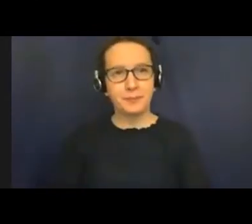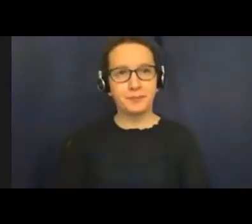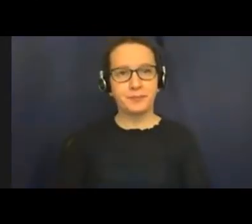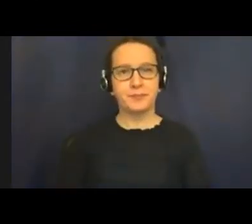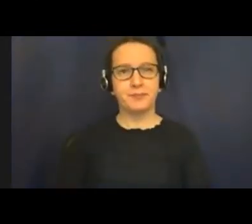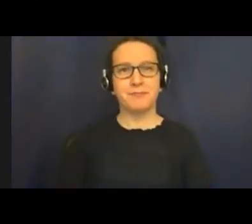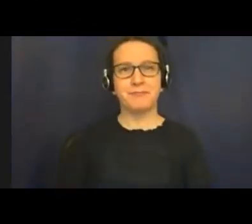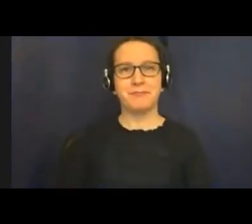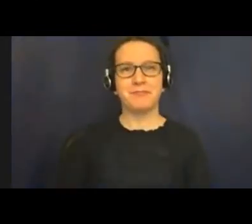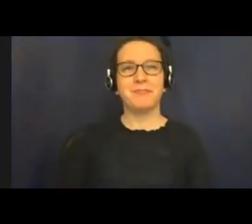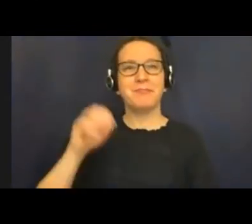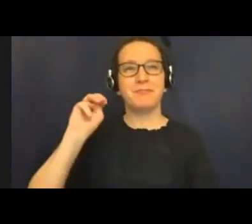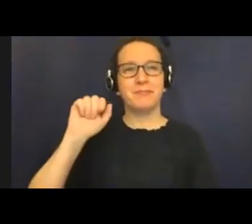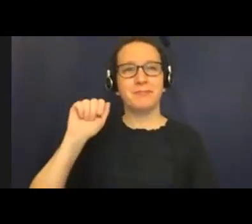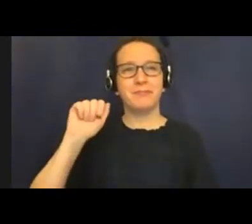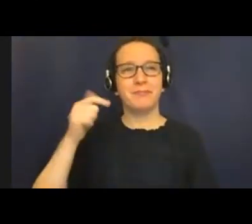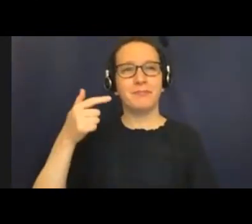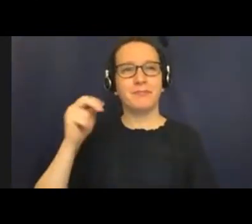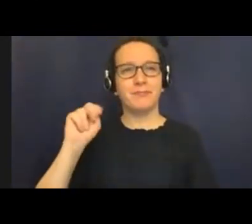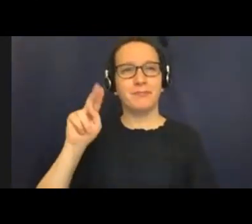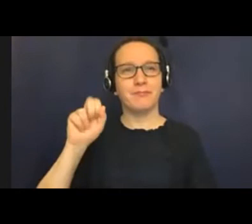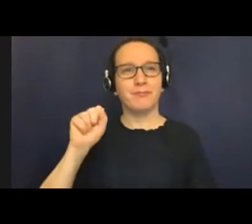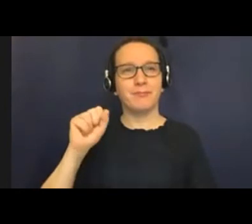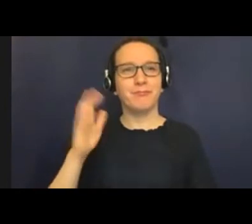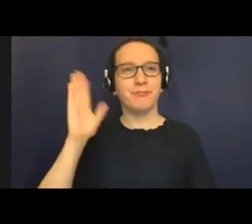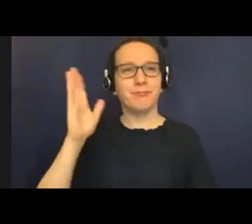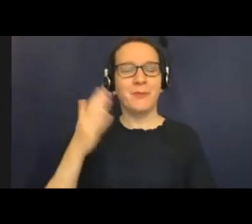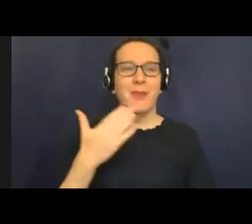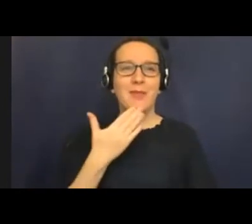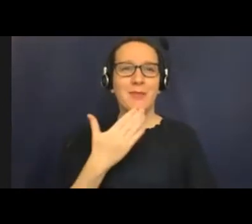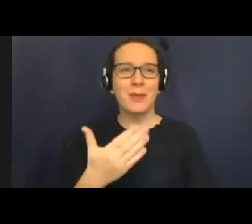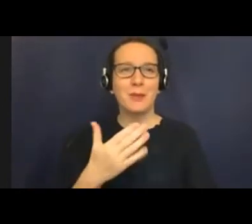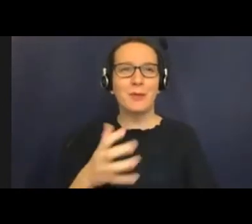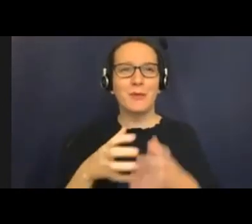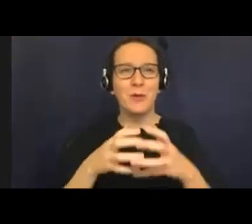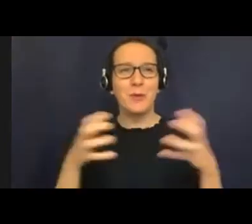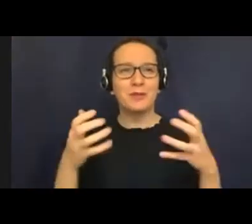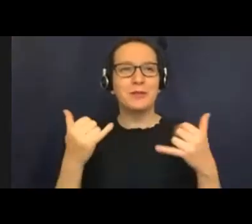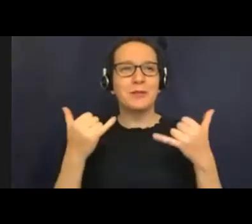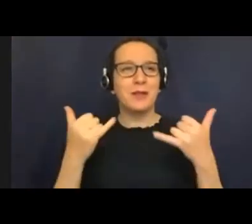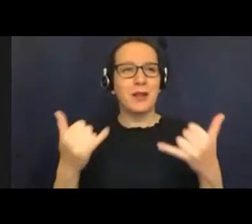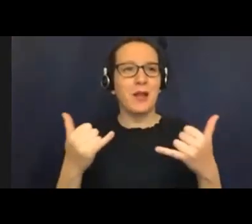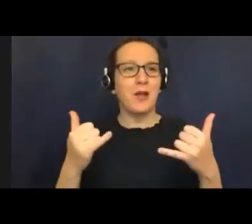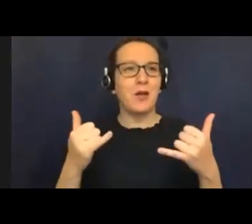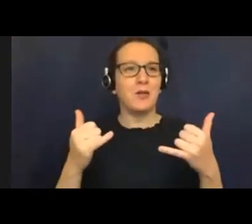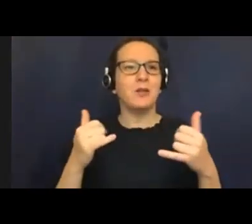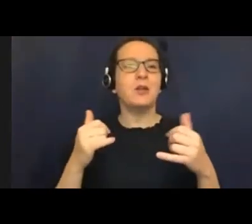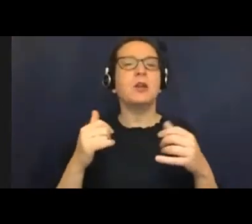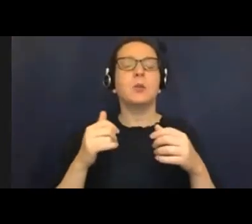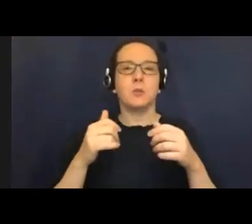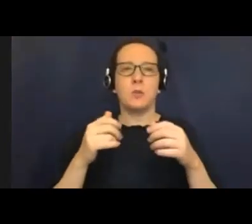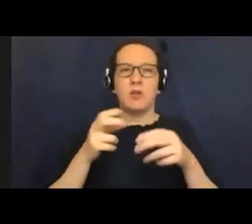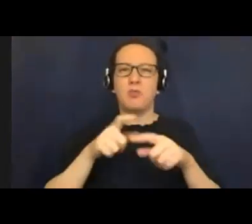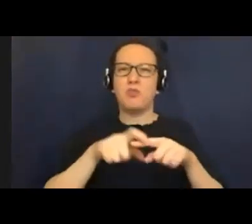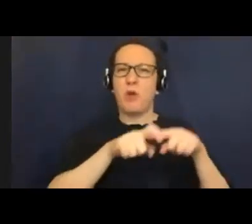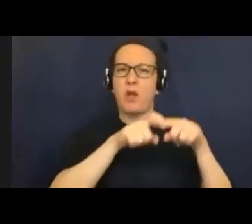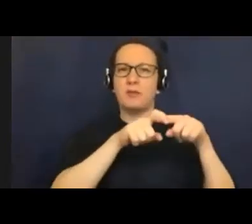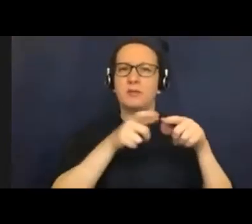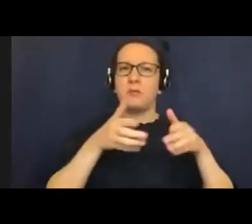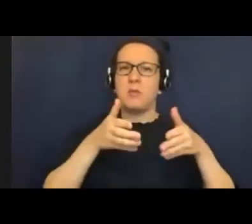Thank you very much, Virginia. We'll take a brief pause to allow our interpreters to catch up.